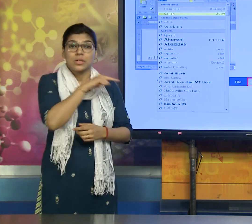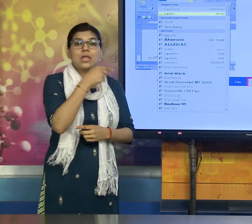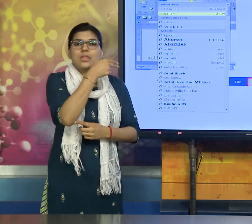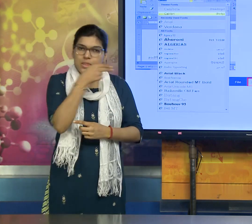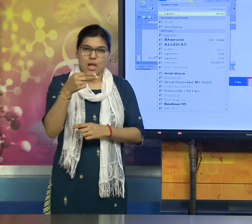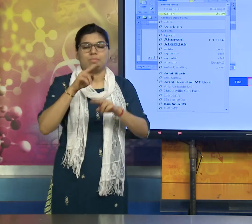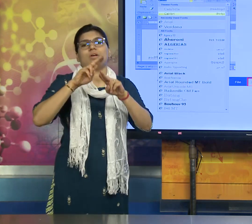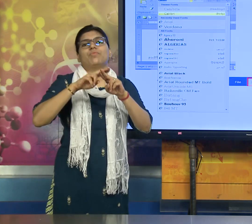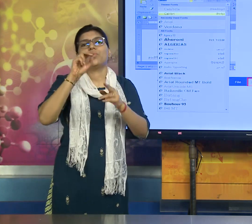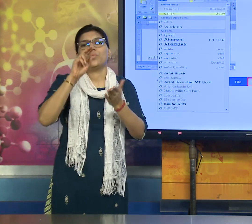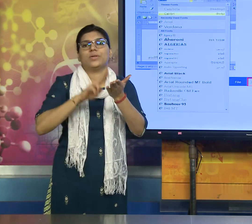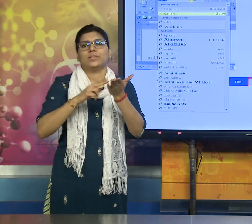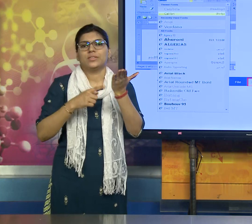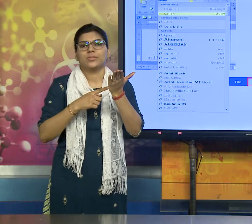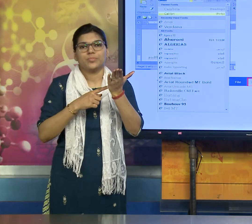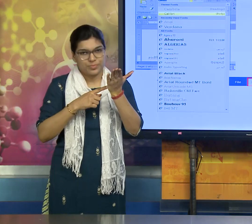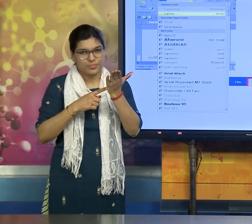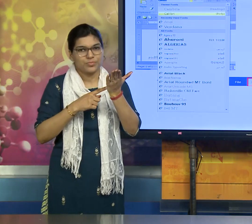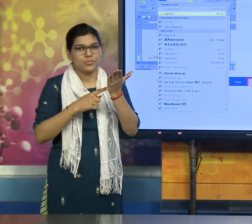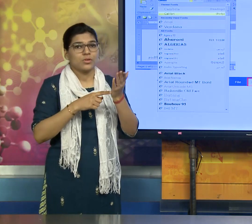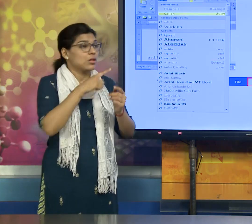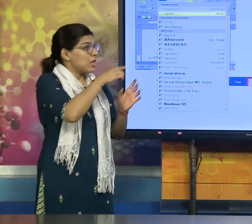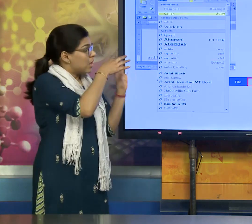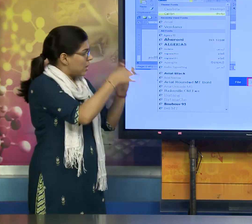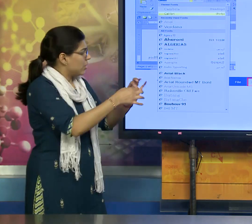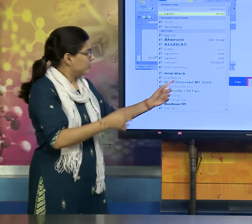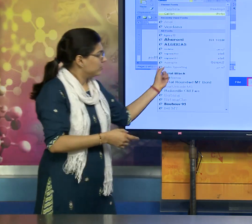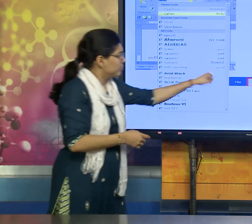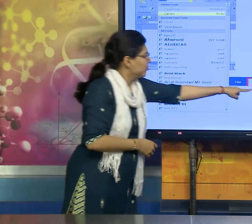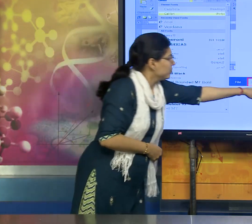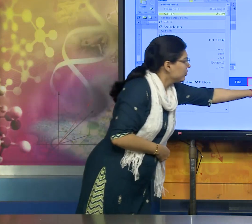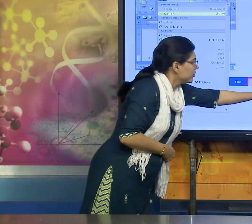etc. It is connected with the size of font.